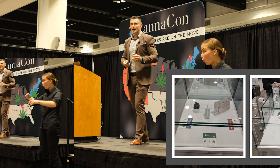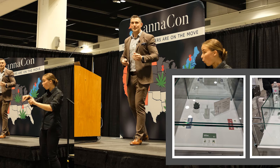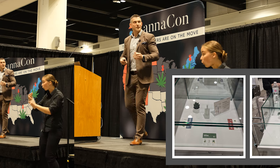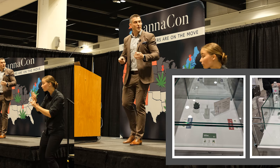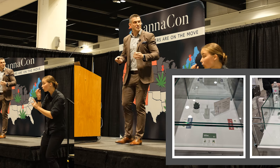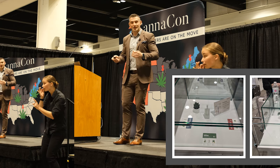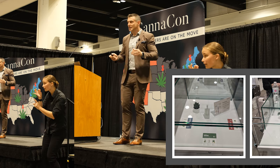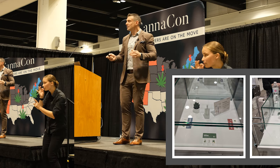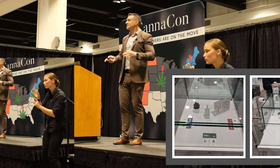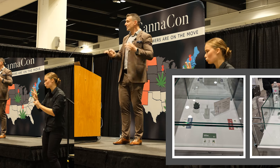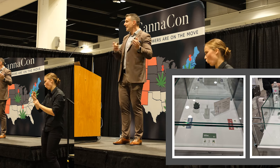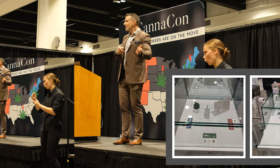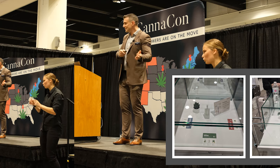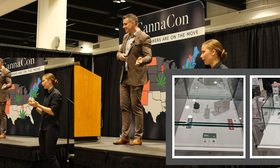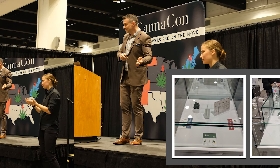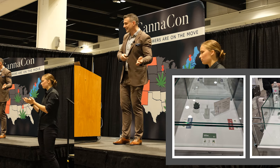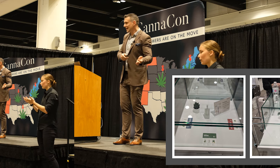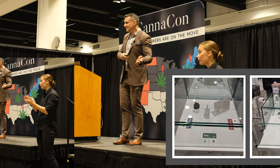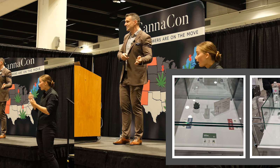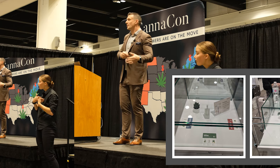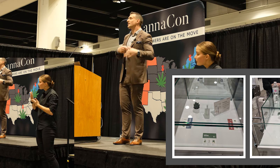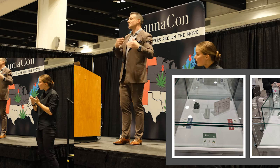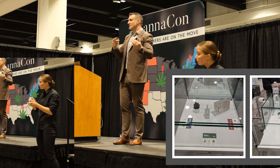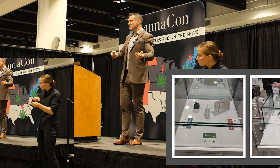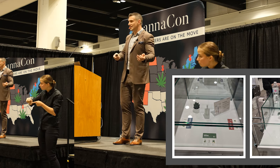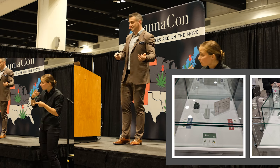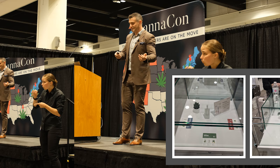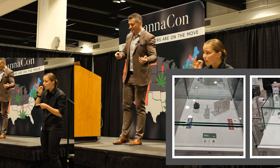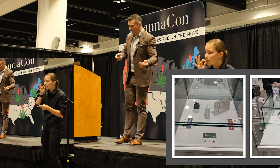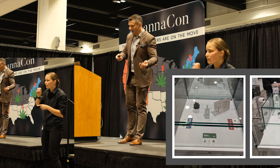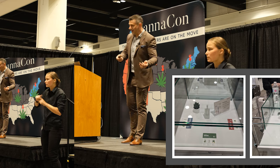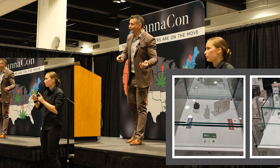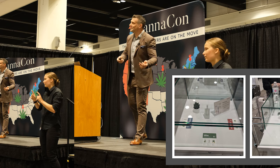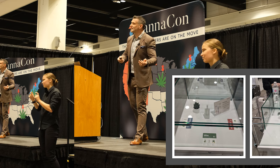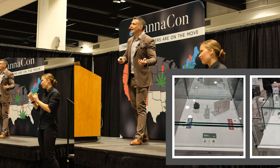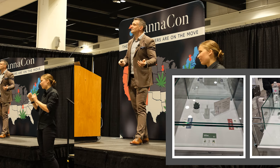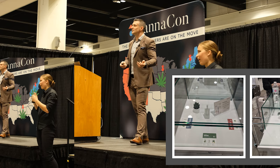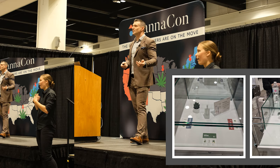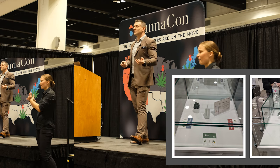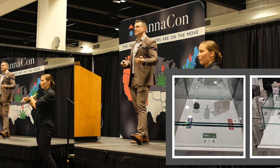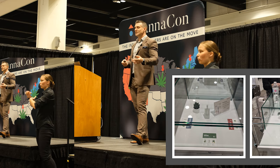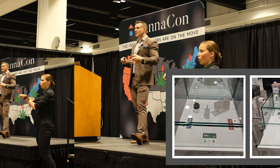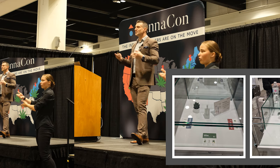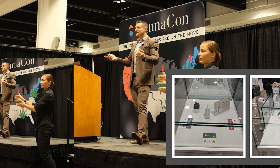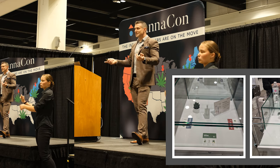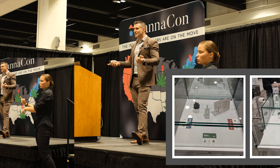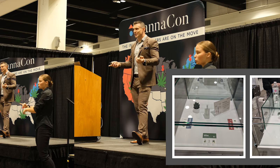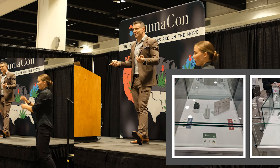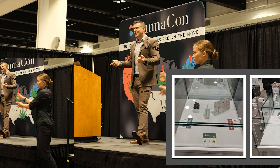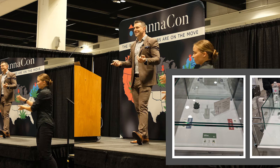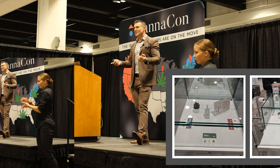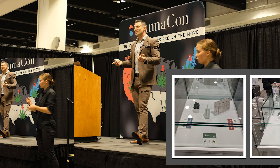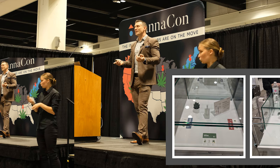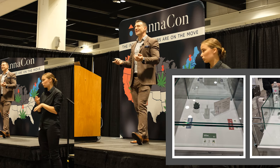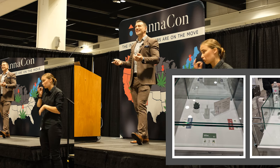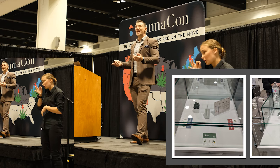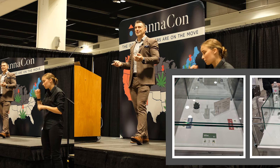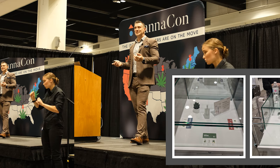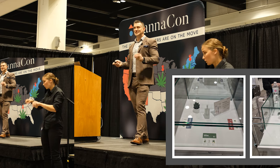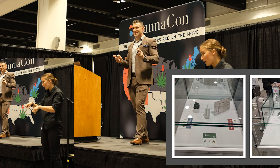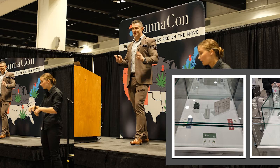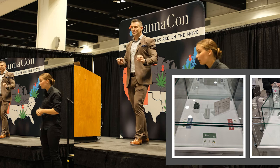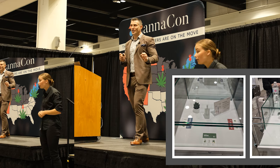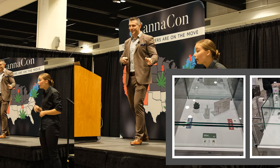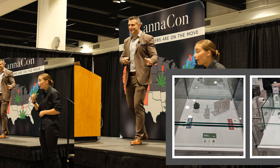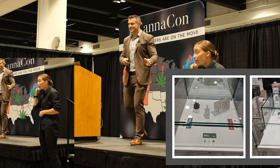are folks out there who sell cannabis display cases and market them as such. Oftentimes, you will discover that when buying